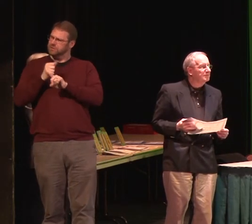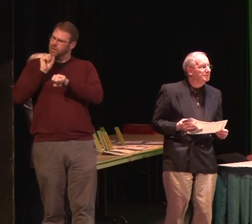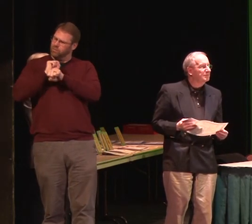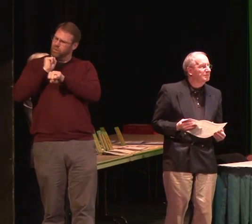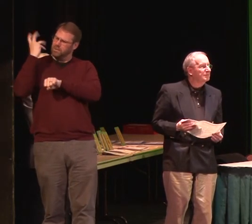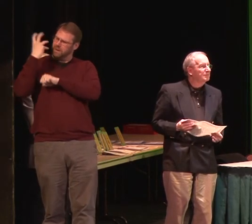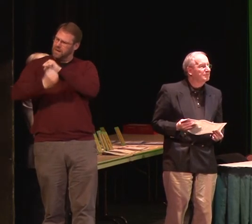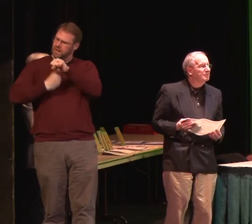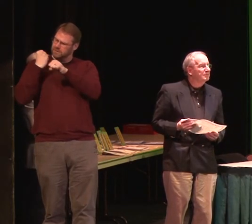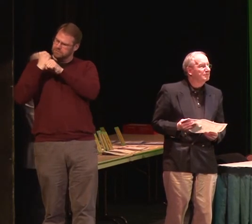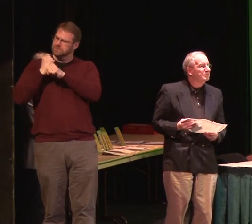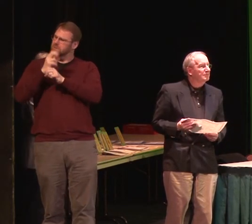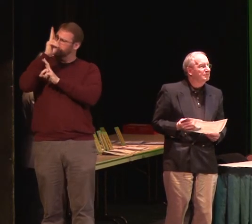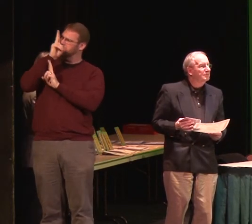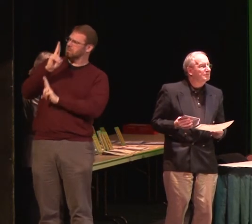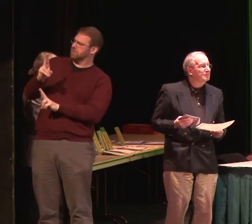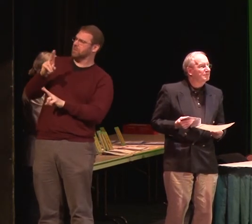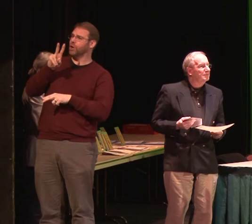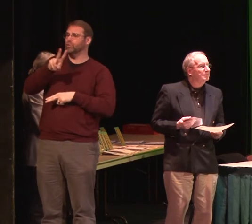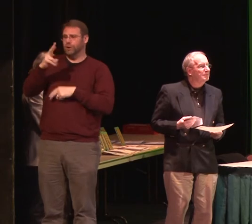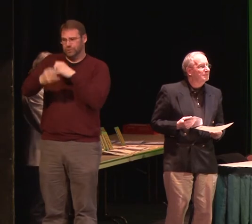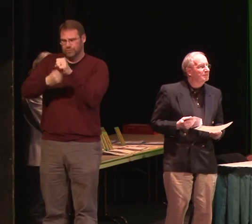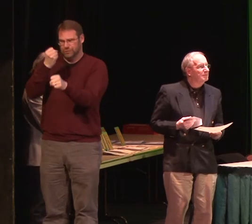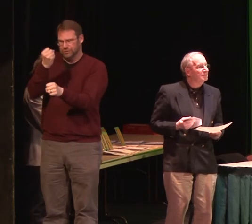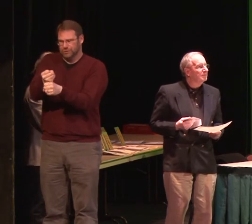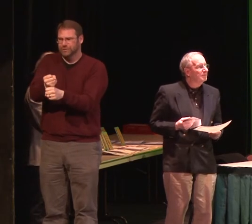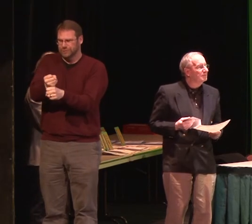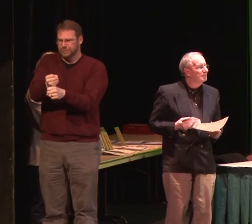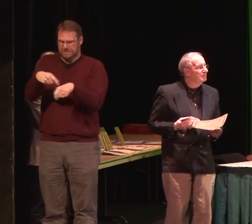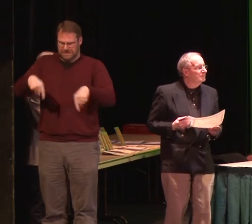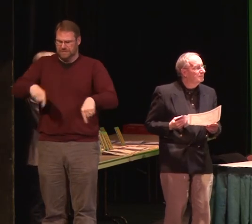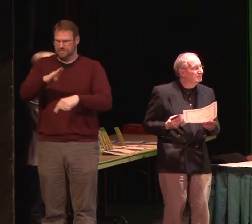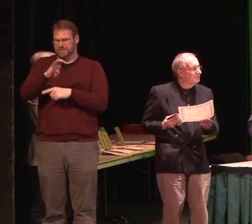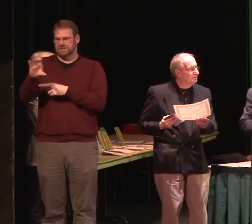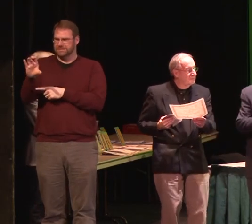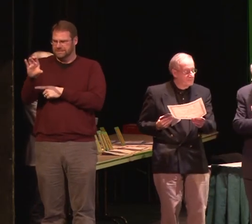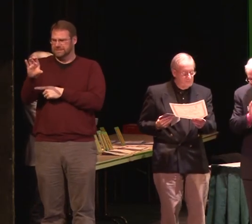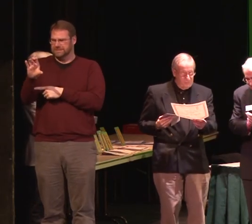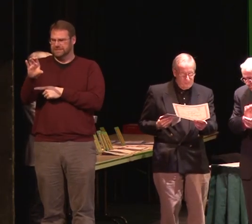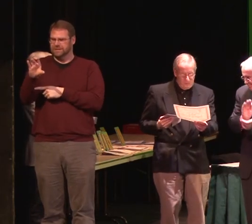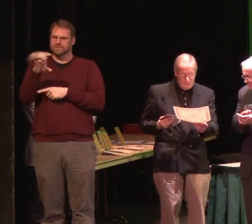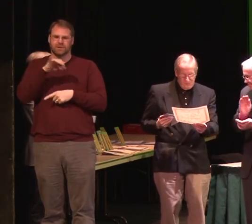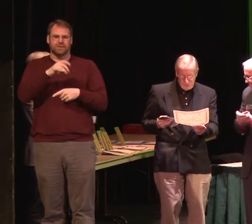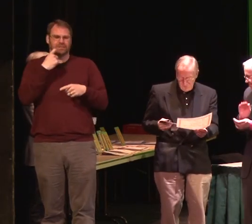with great distinction for 22 years here at Bristol.